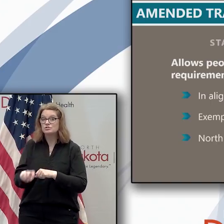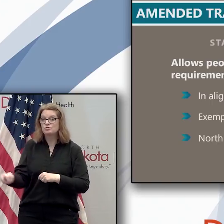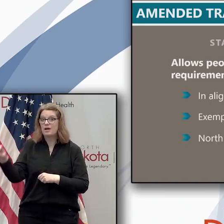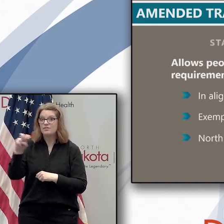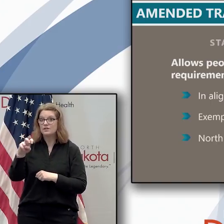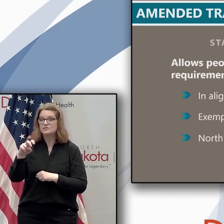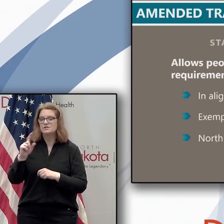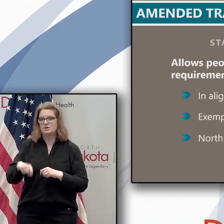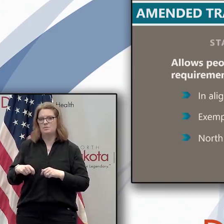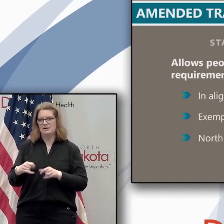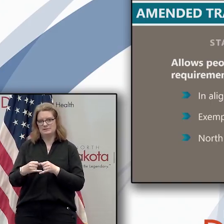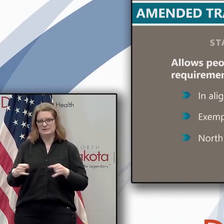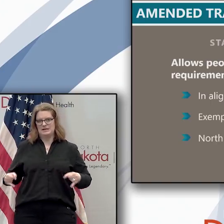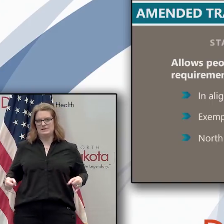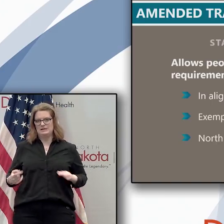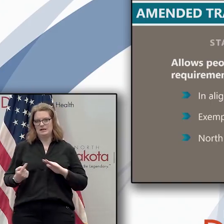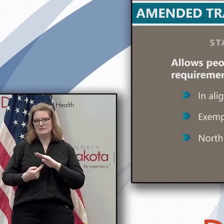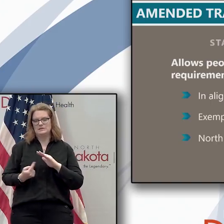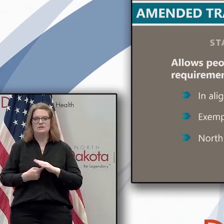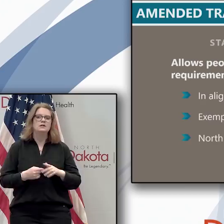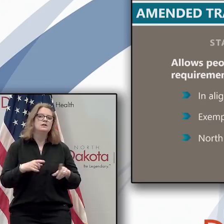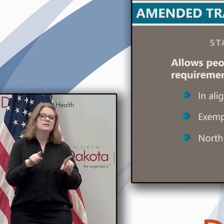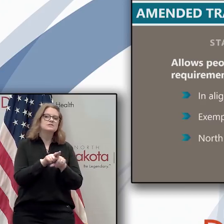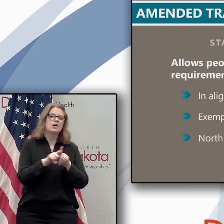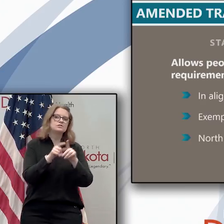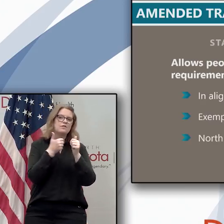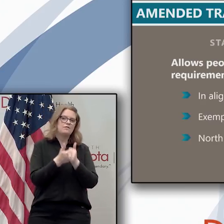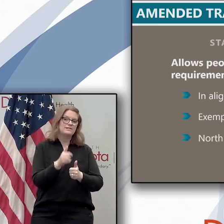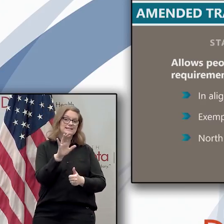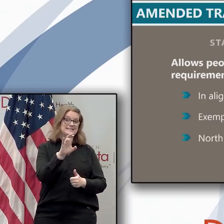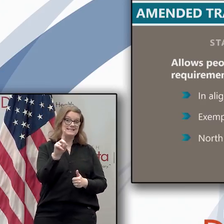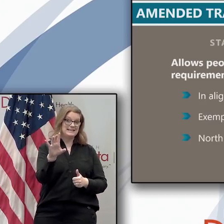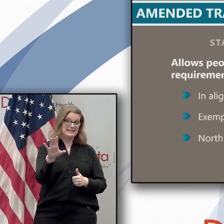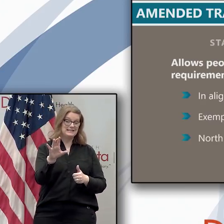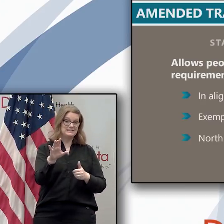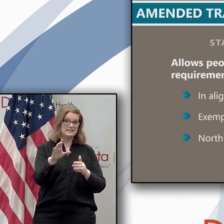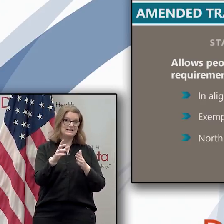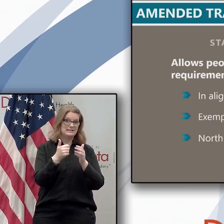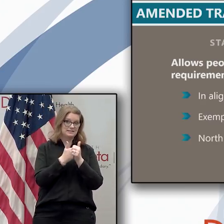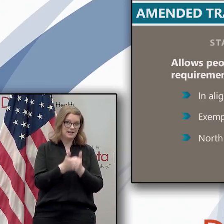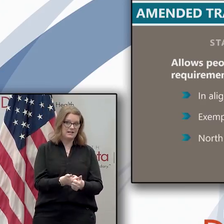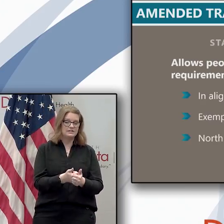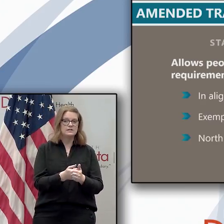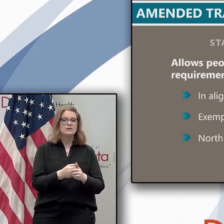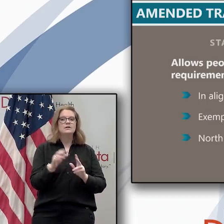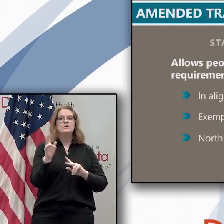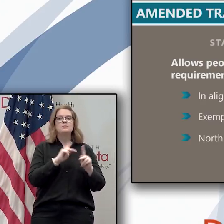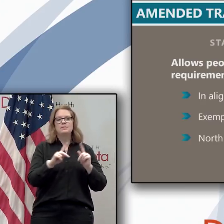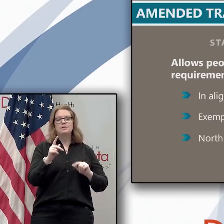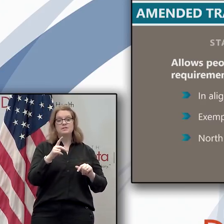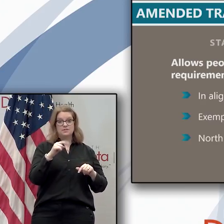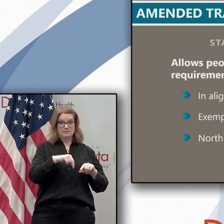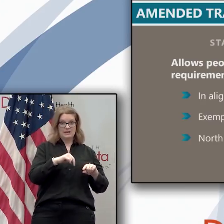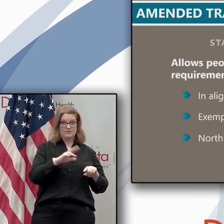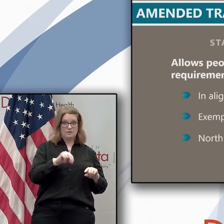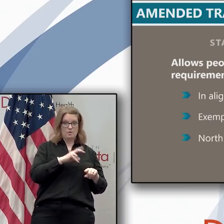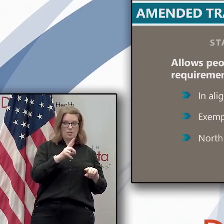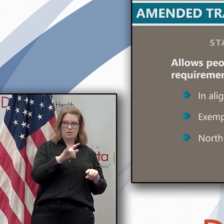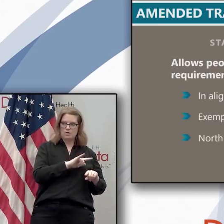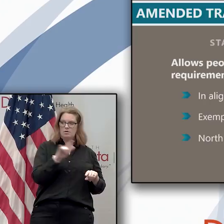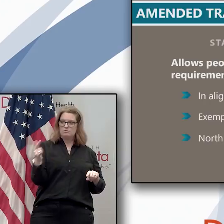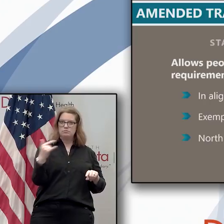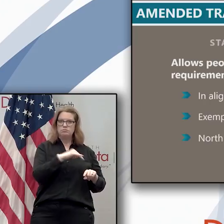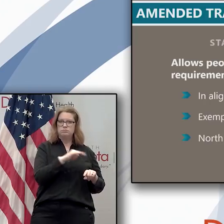This is in alignment also with CDC guidelines for travel, and people commuting to and from North Dakota for work, essential supplies